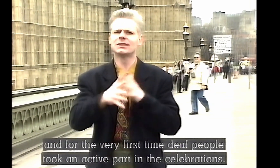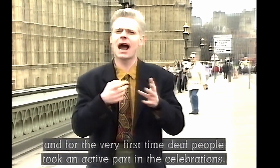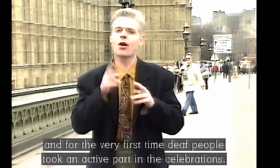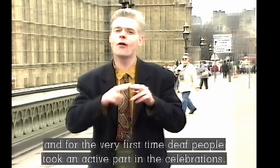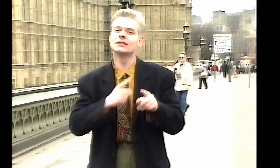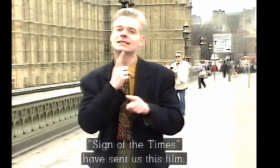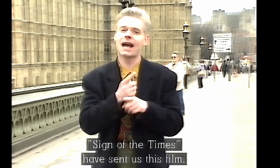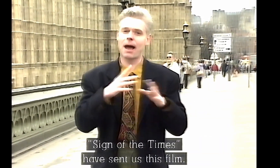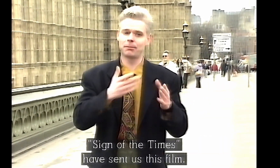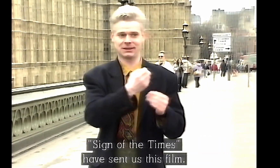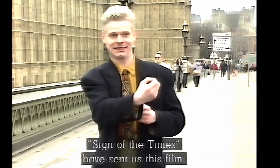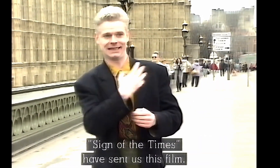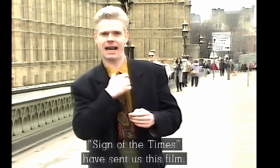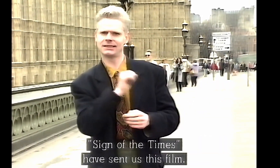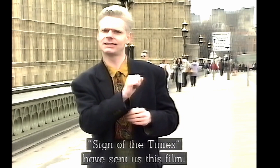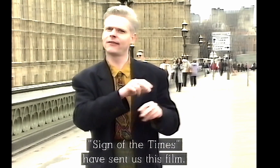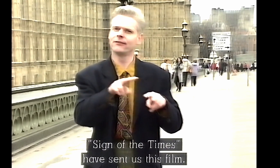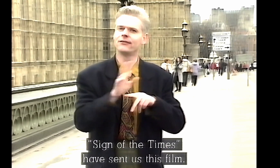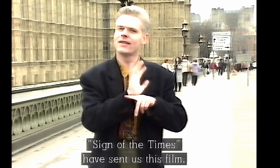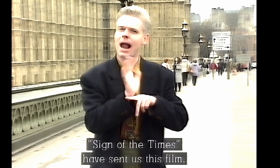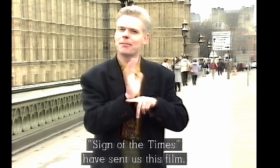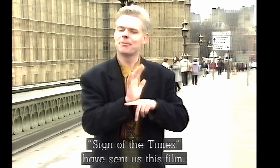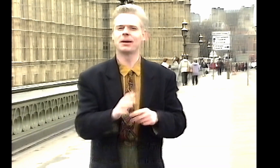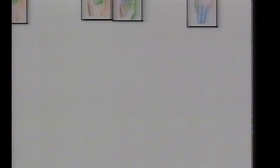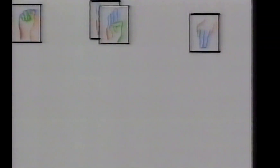Amazing. It felt as if I was at the match itself, cheering them on from the touchline.